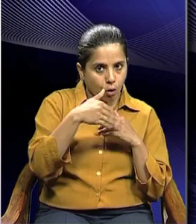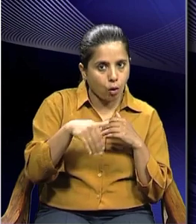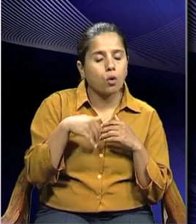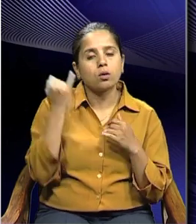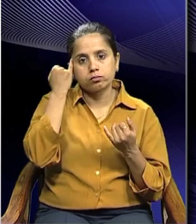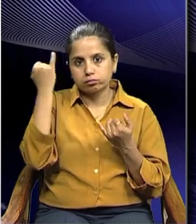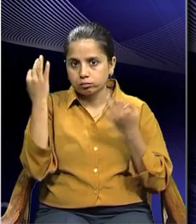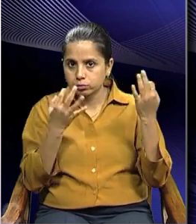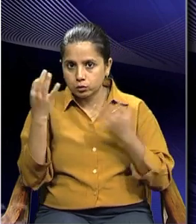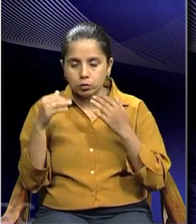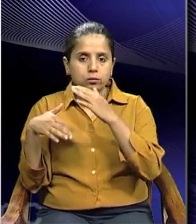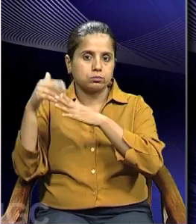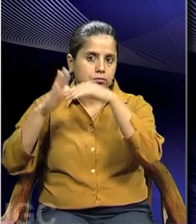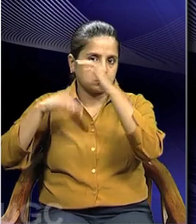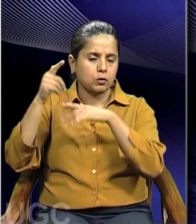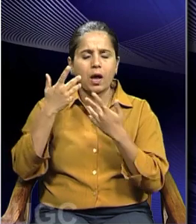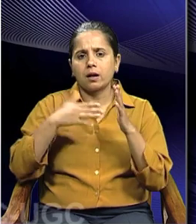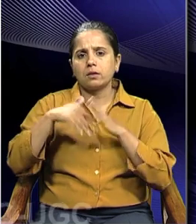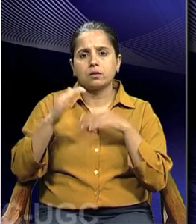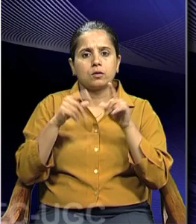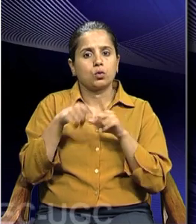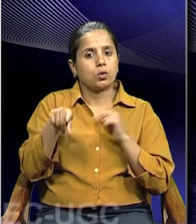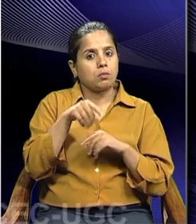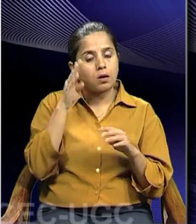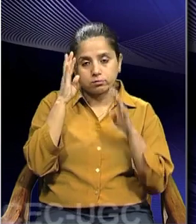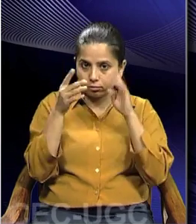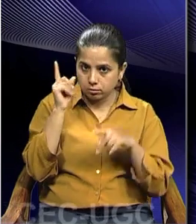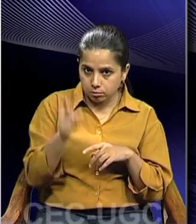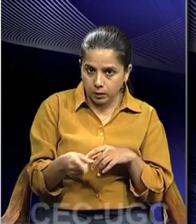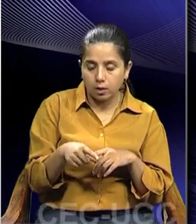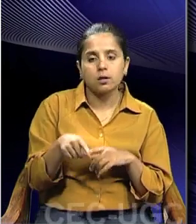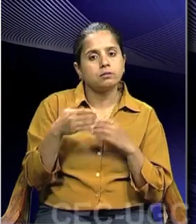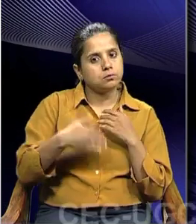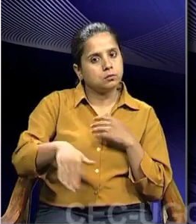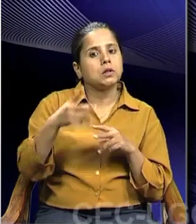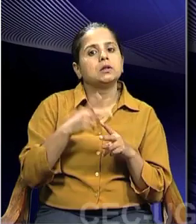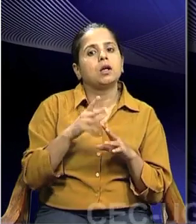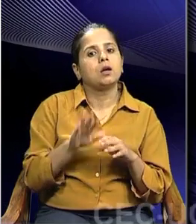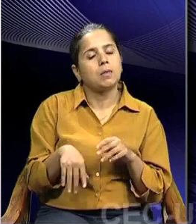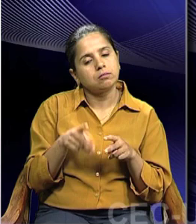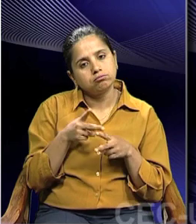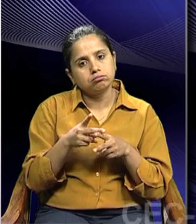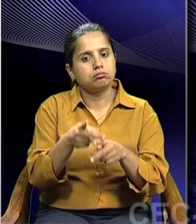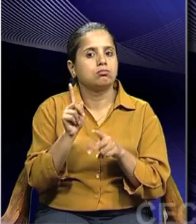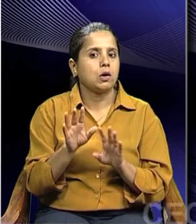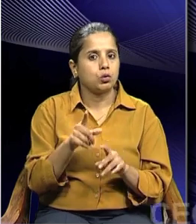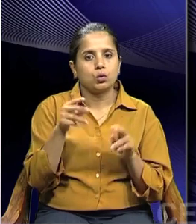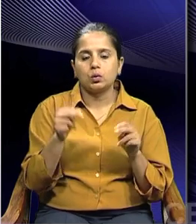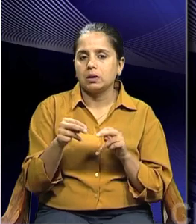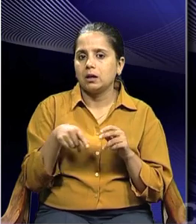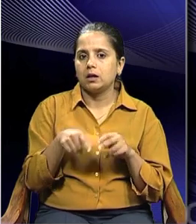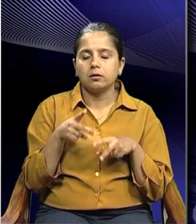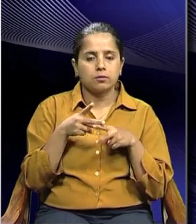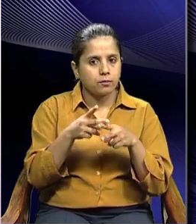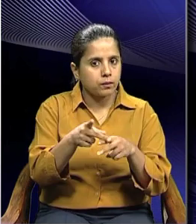constructions. Whatever constructions you are doing, that should be creative and continuous, that is consistent. We need consistency